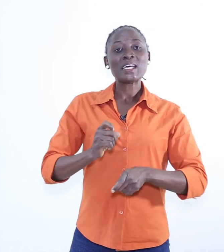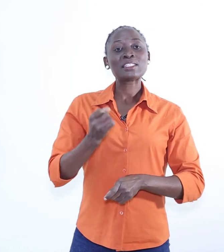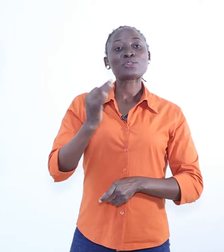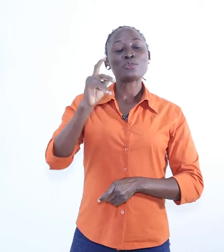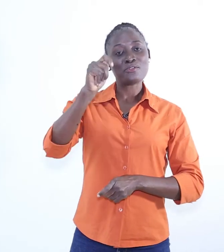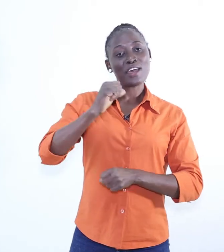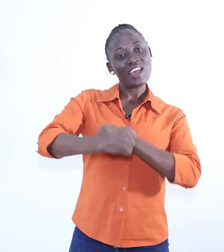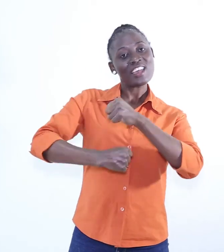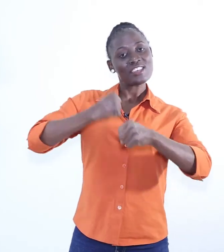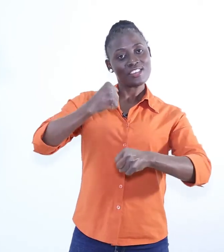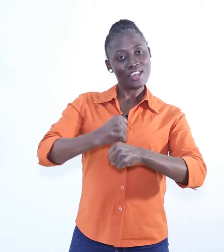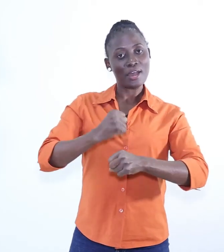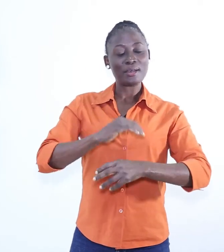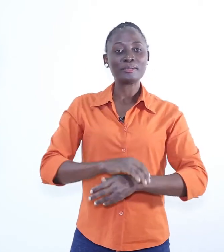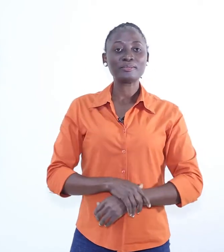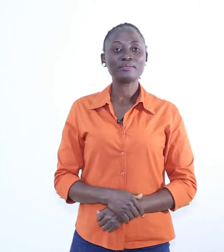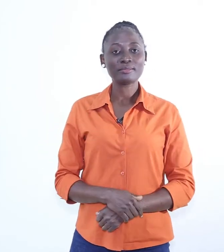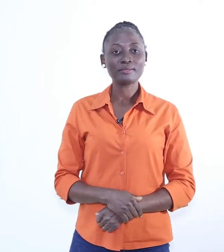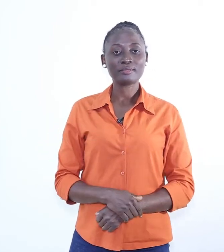Months of the year.